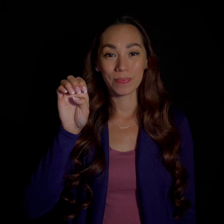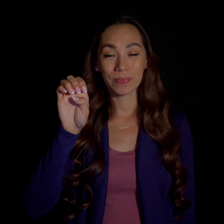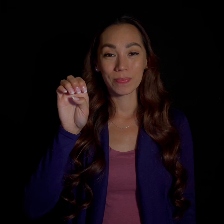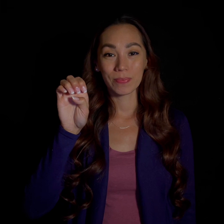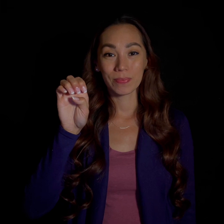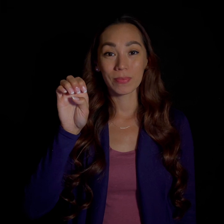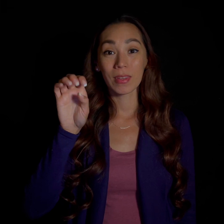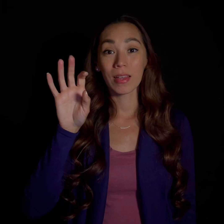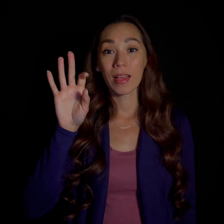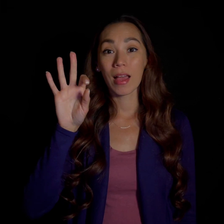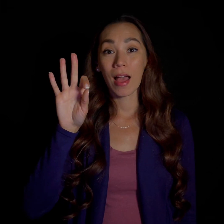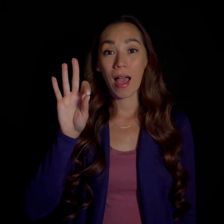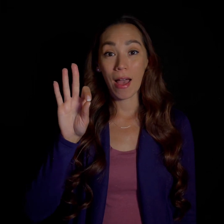E,